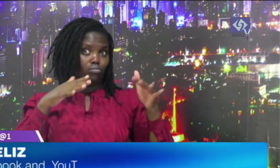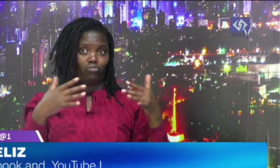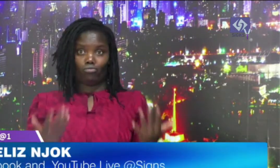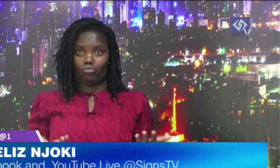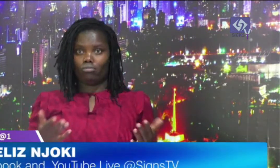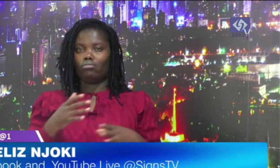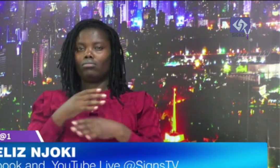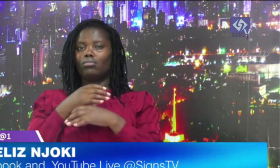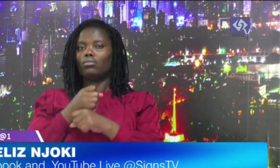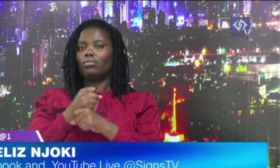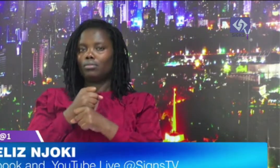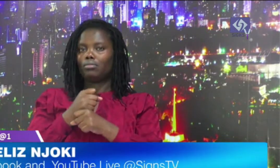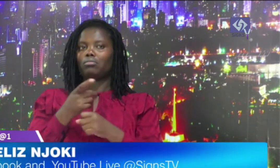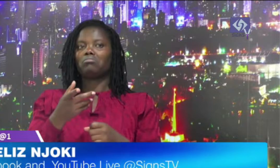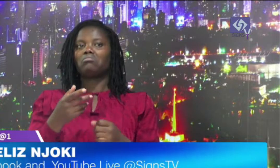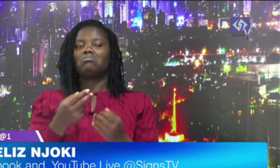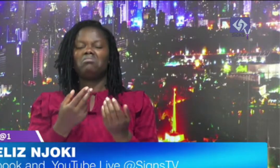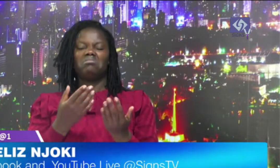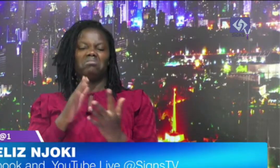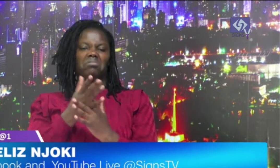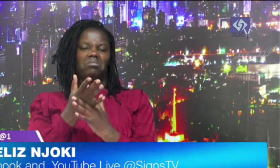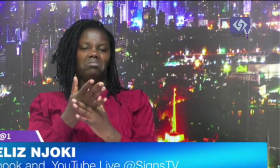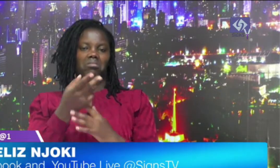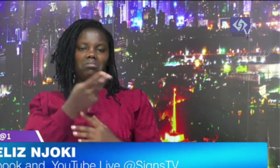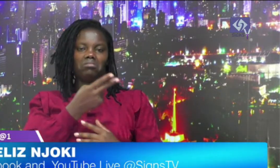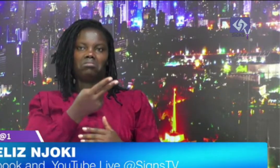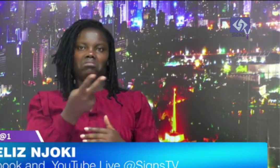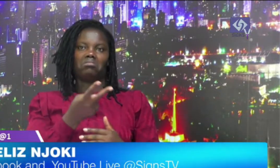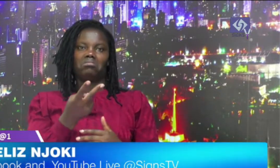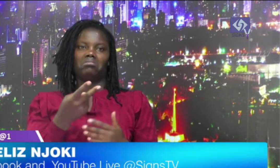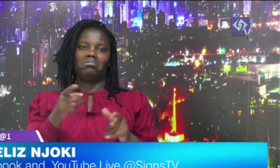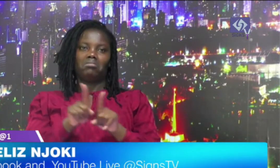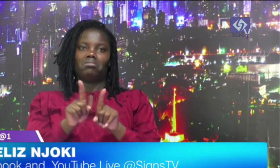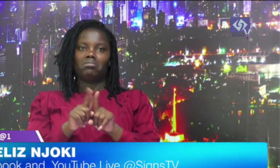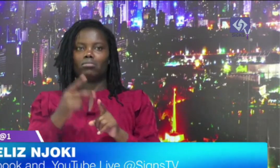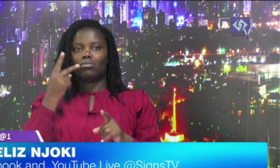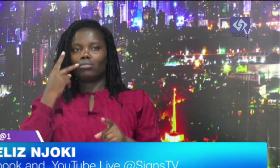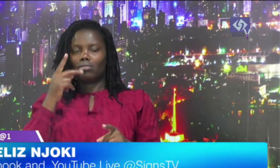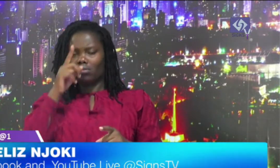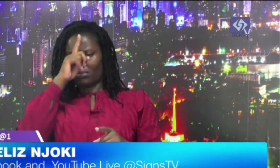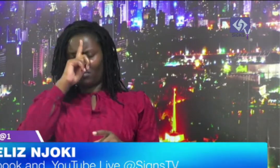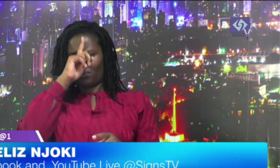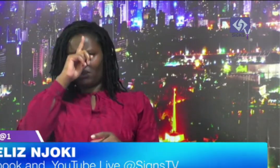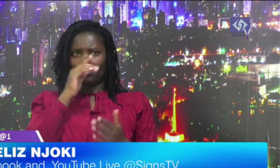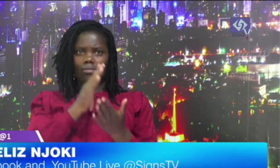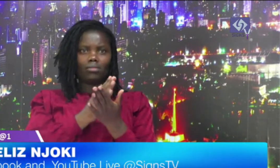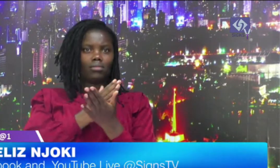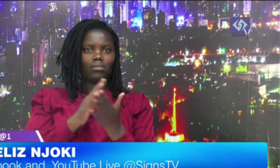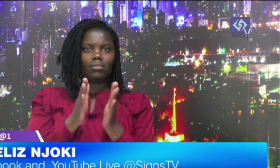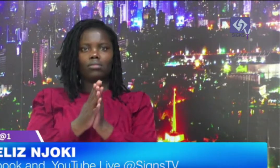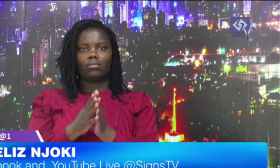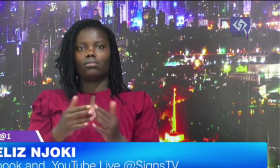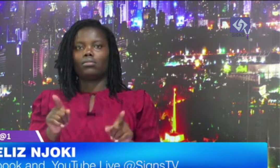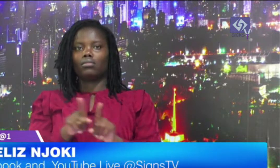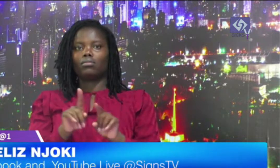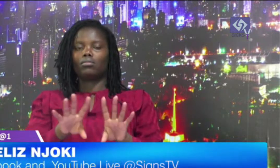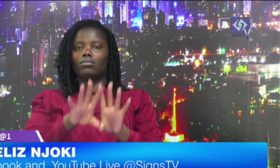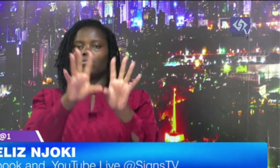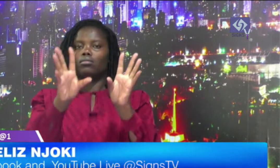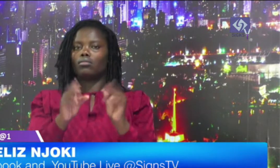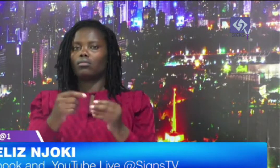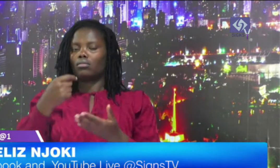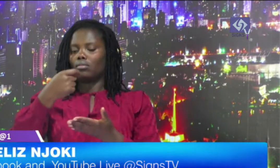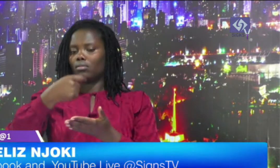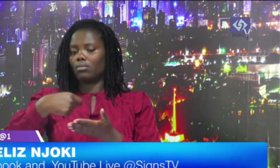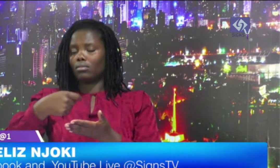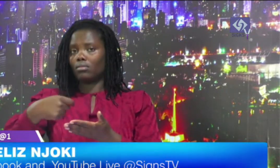the talks will focus on strengthening ties in critical sectors and will conclude with the signing